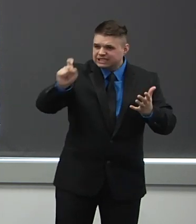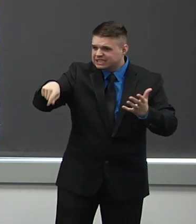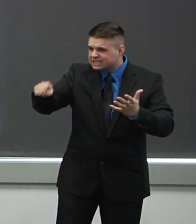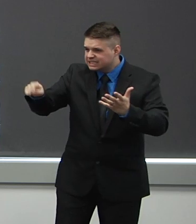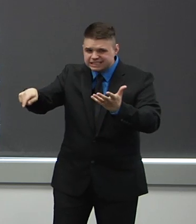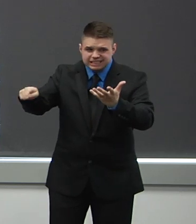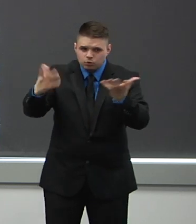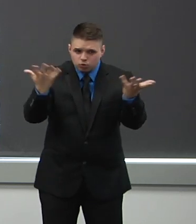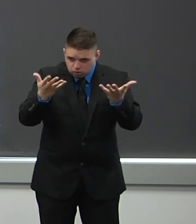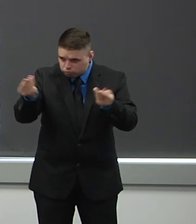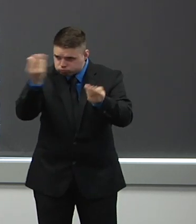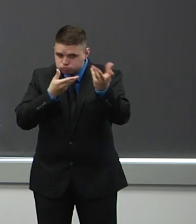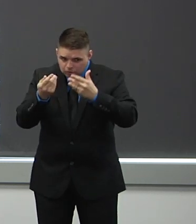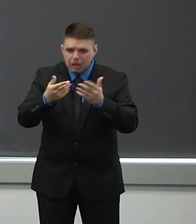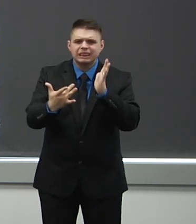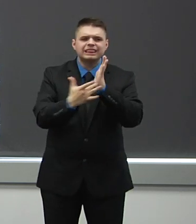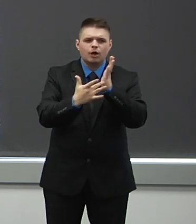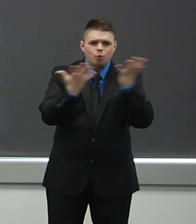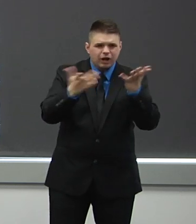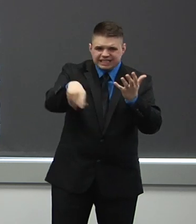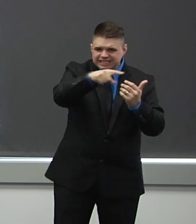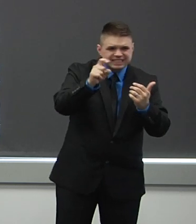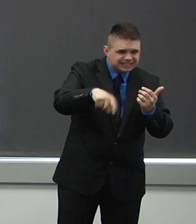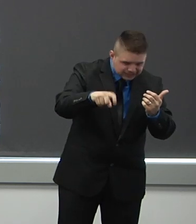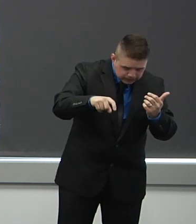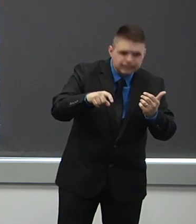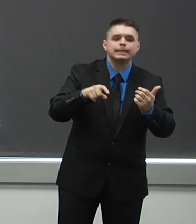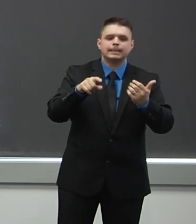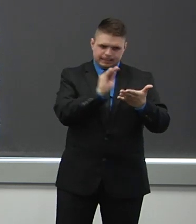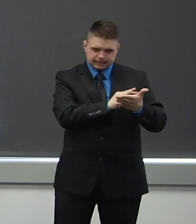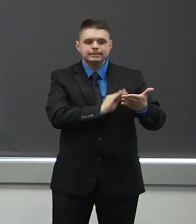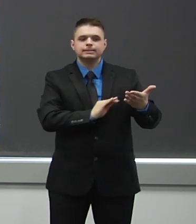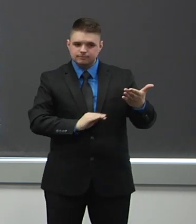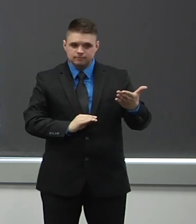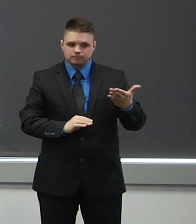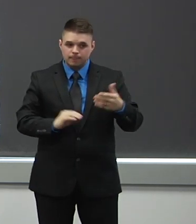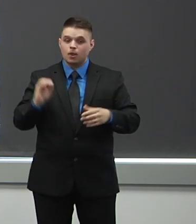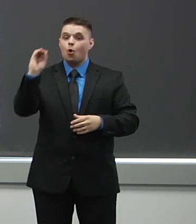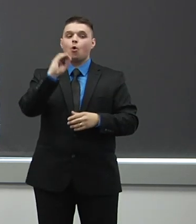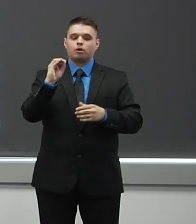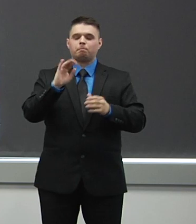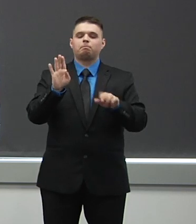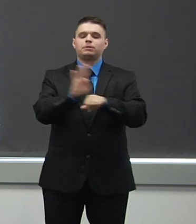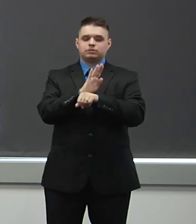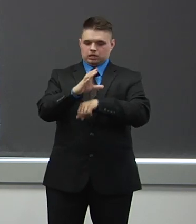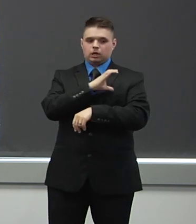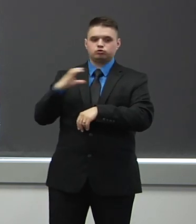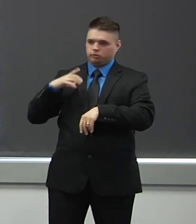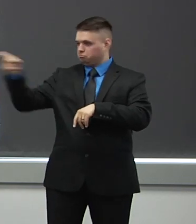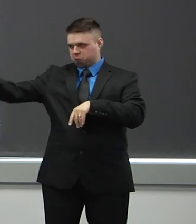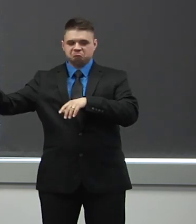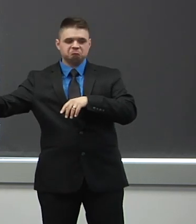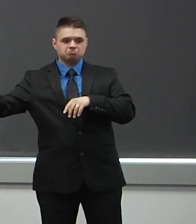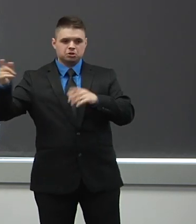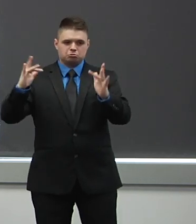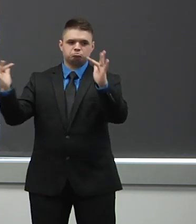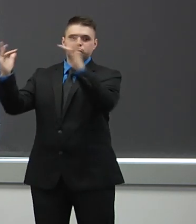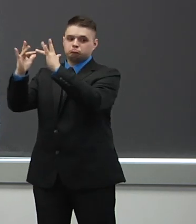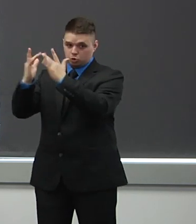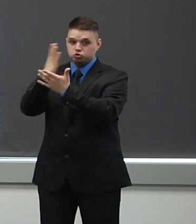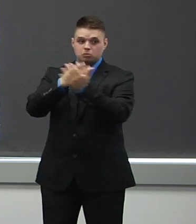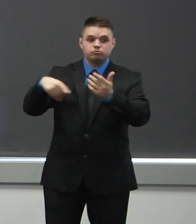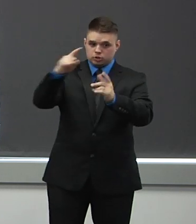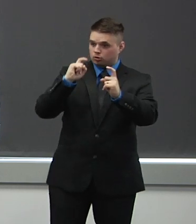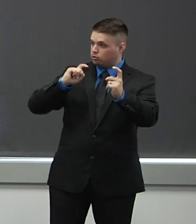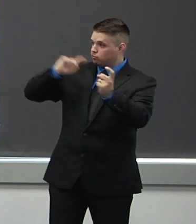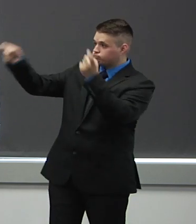technology. We've also been reached out to by the Oregon Business Council, by Philanthropy in Oregon, that want to come to the table and